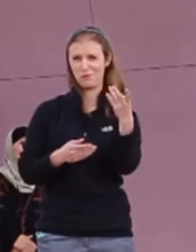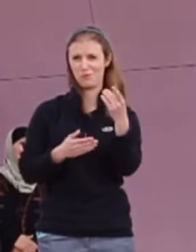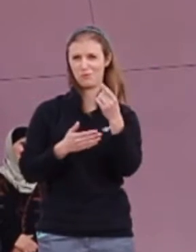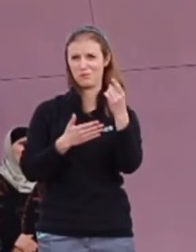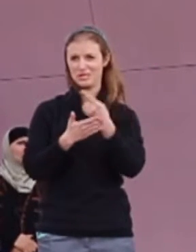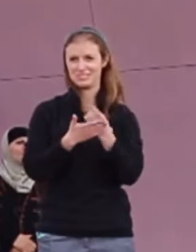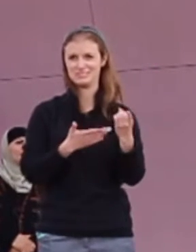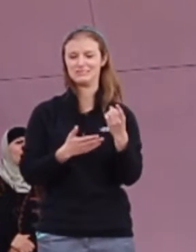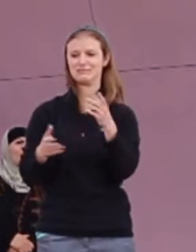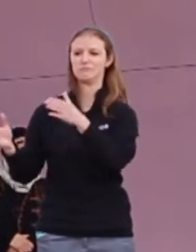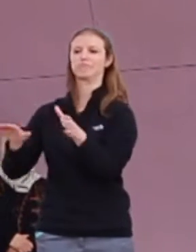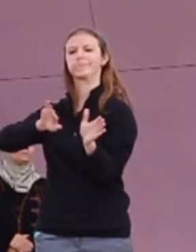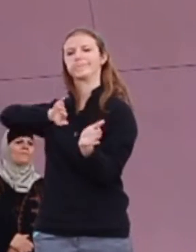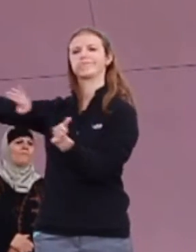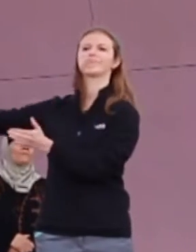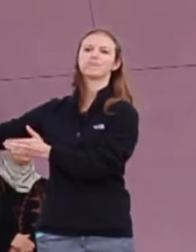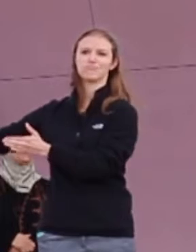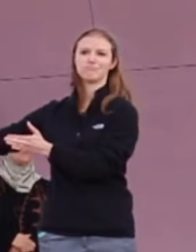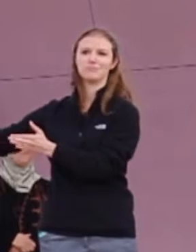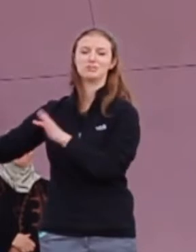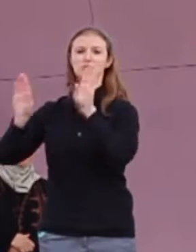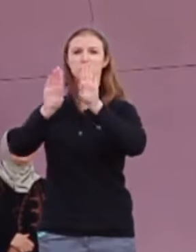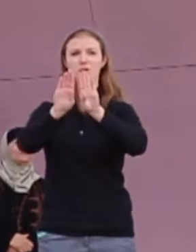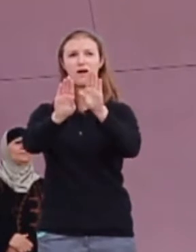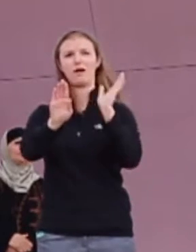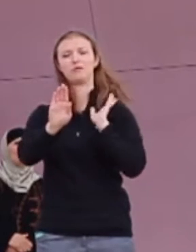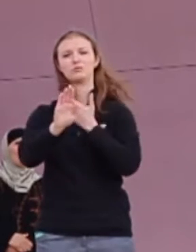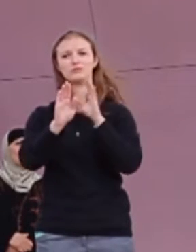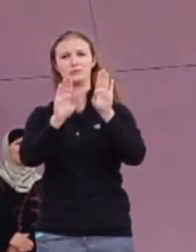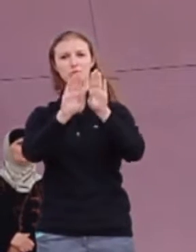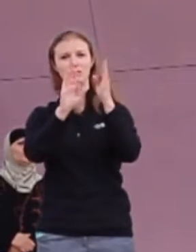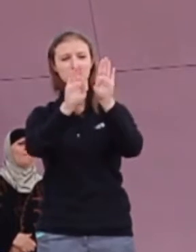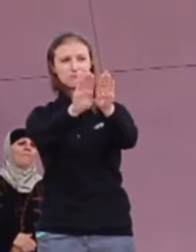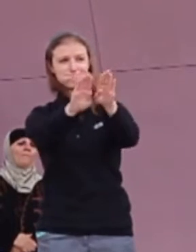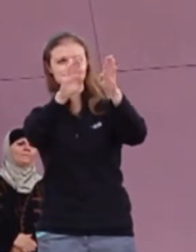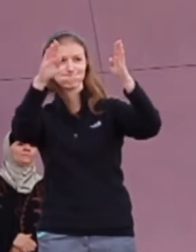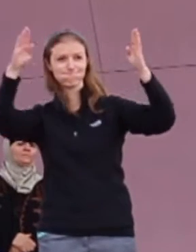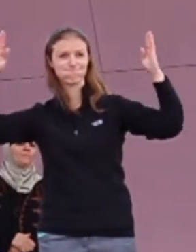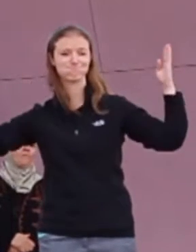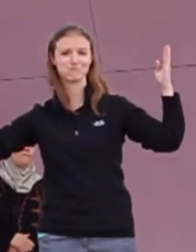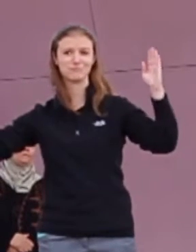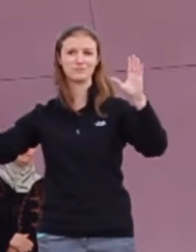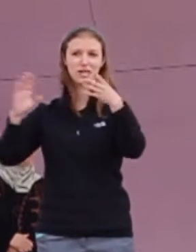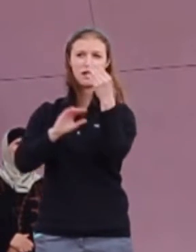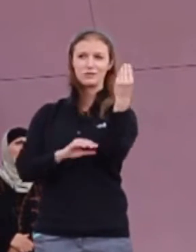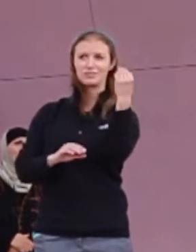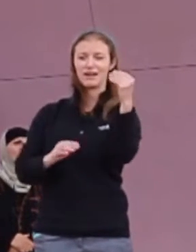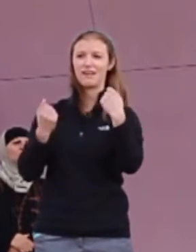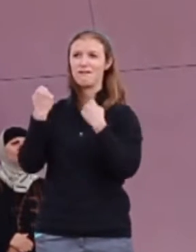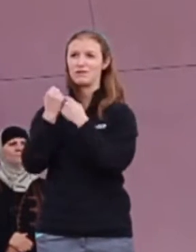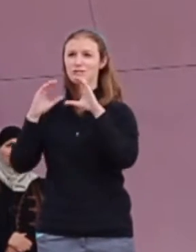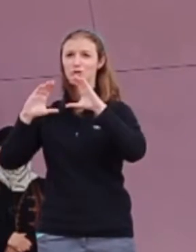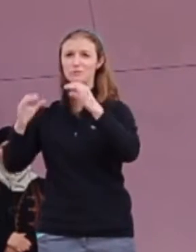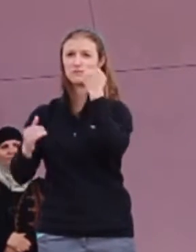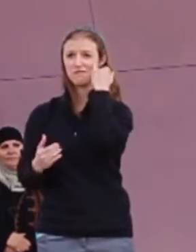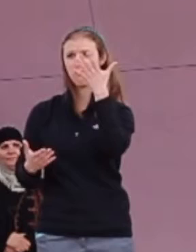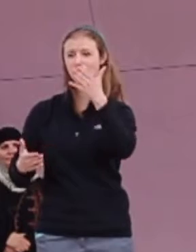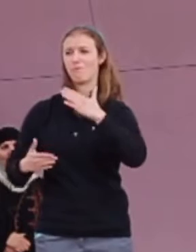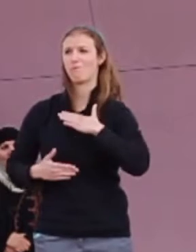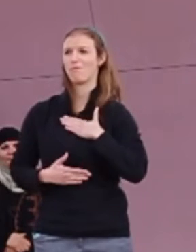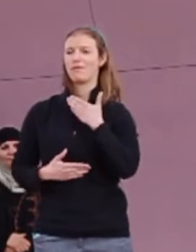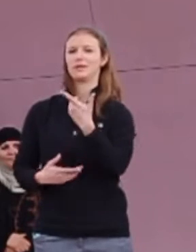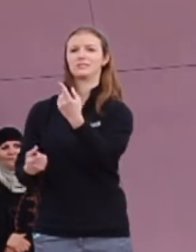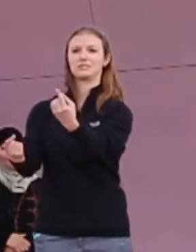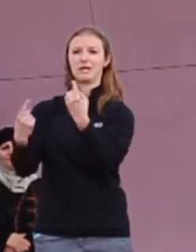opened the doors of the District Attorney's Office to every single outside advocacy group who is willing to come and dedicate